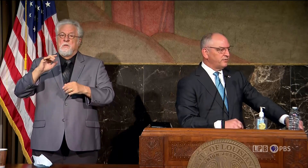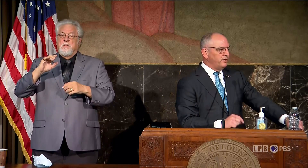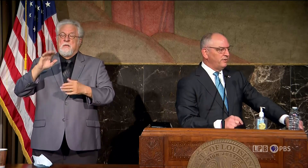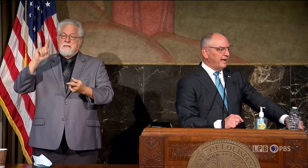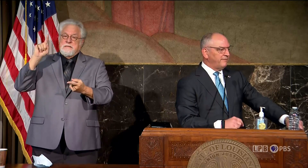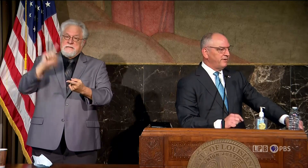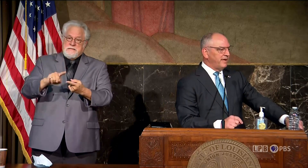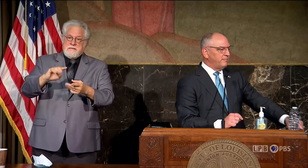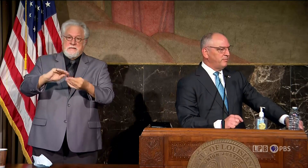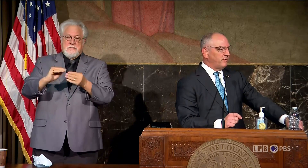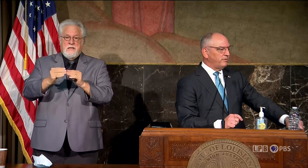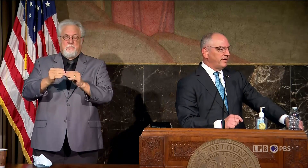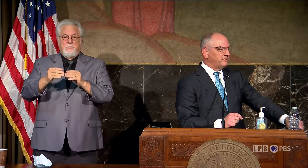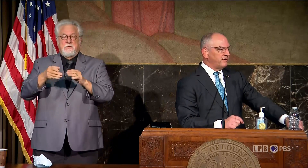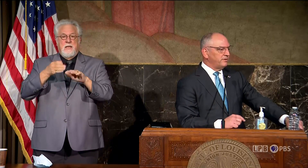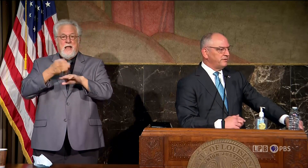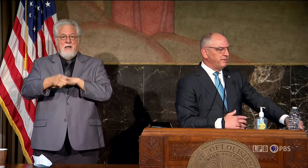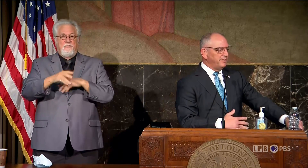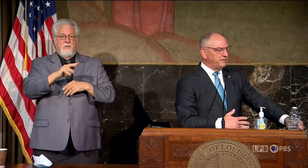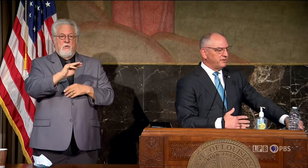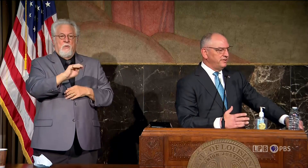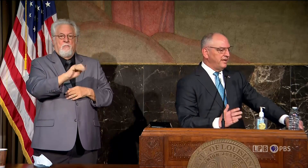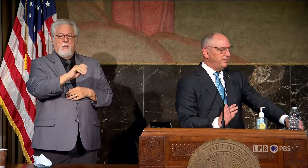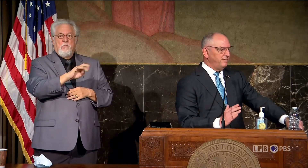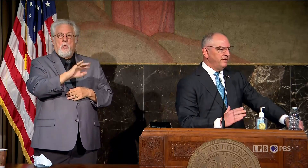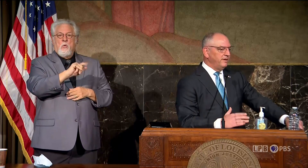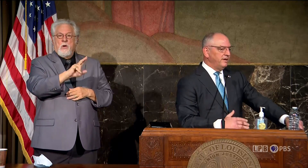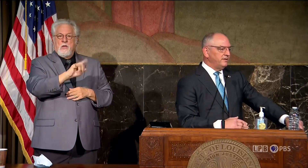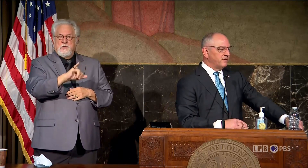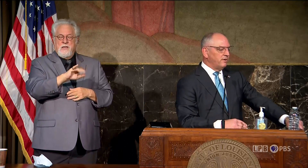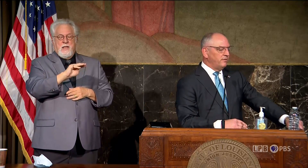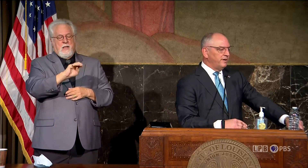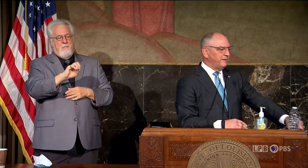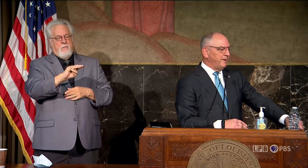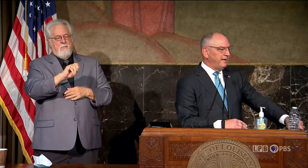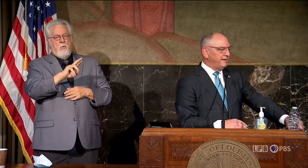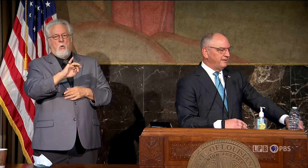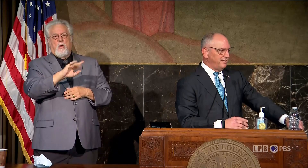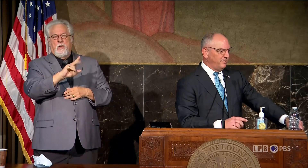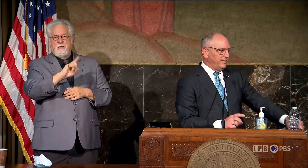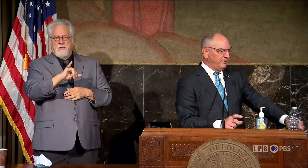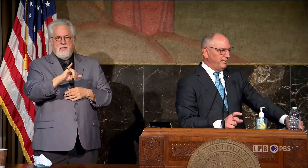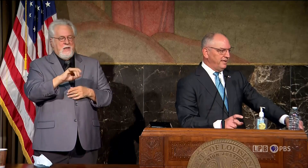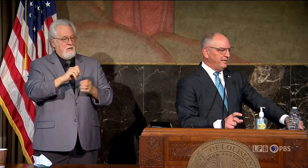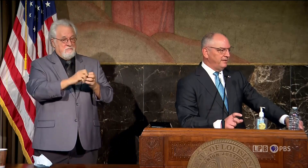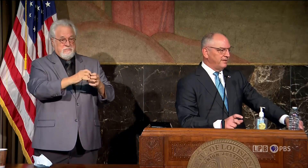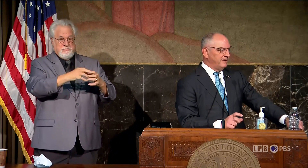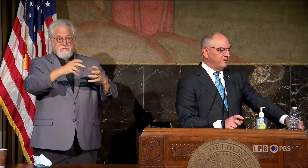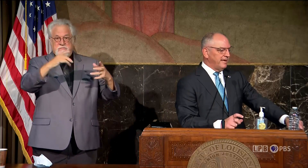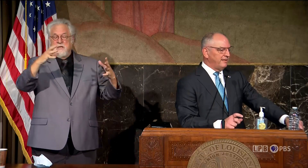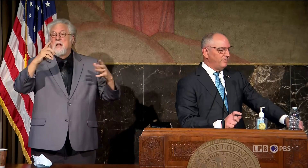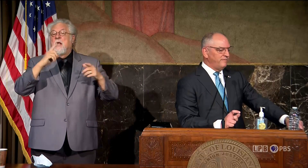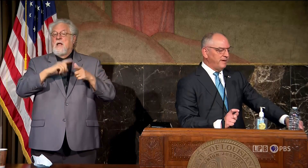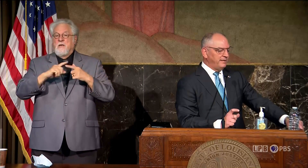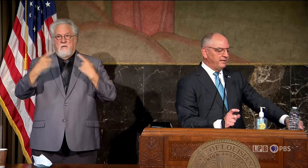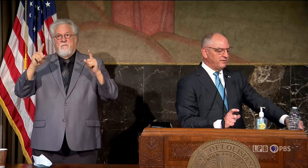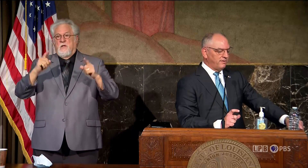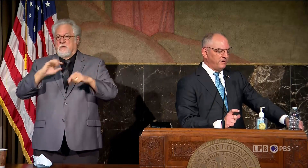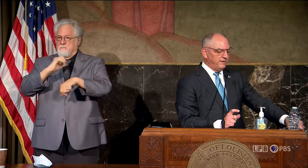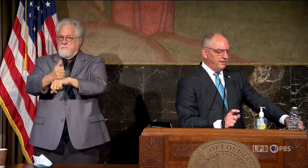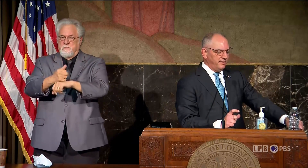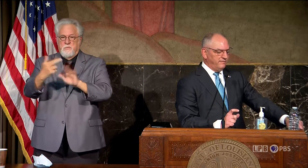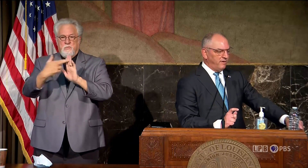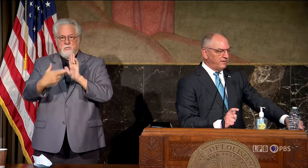under control after that Memorial Day surge. They just continued to grow unabated until we did these things. And now that we've made